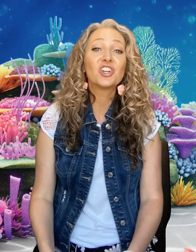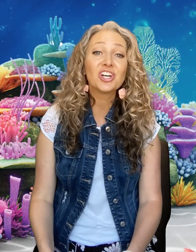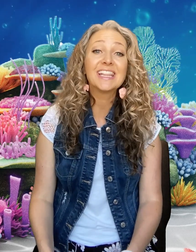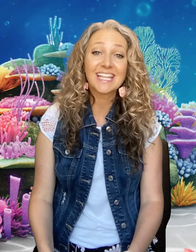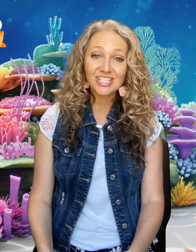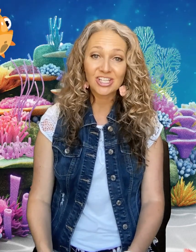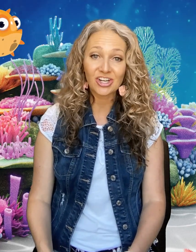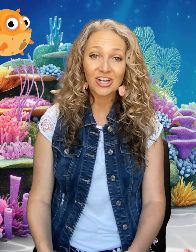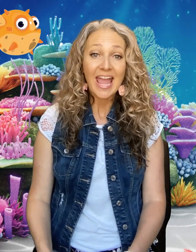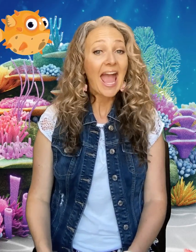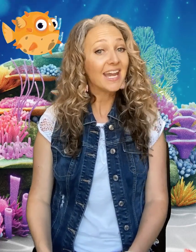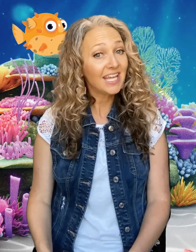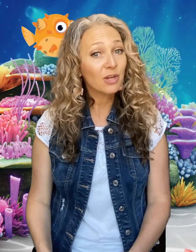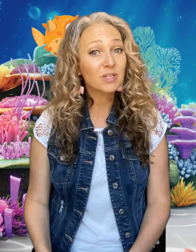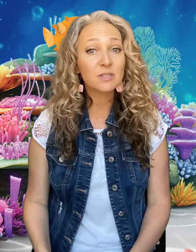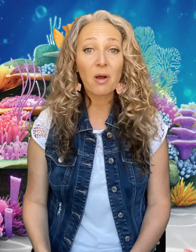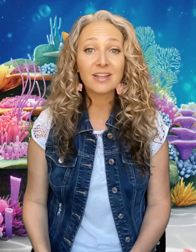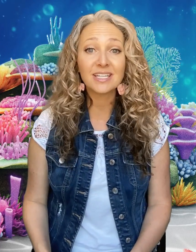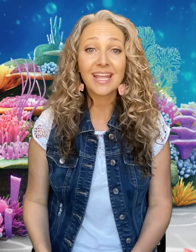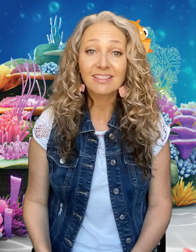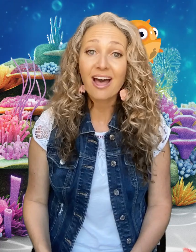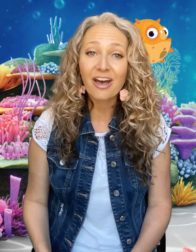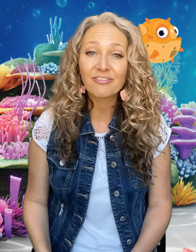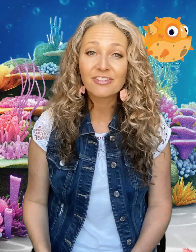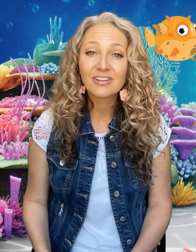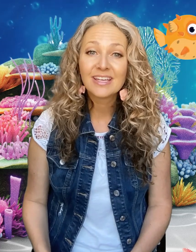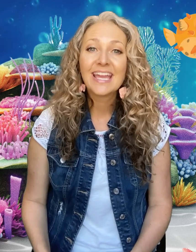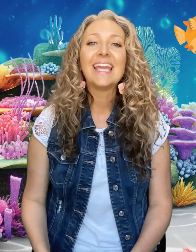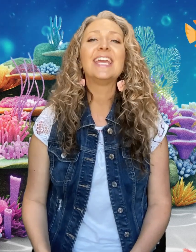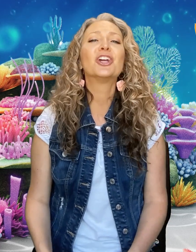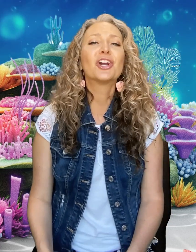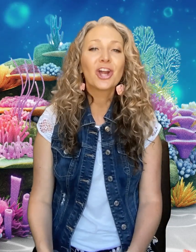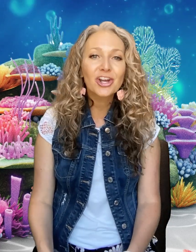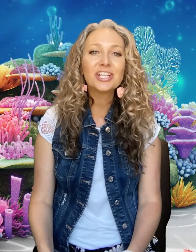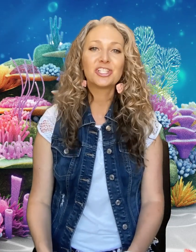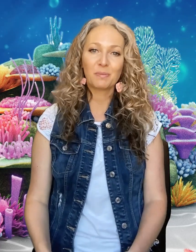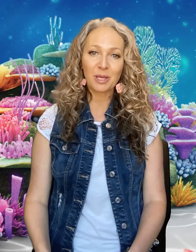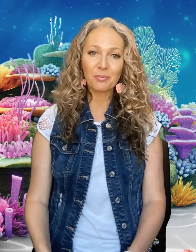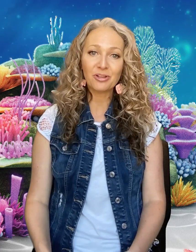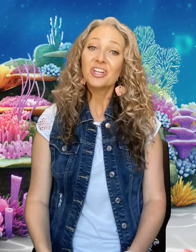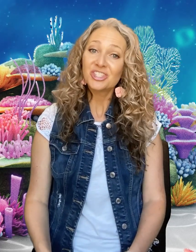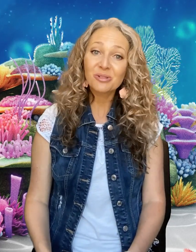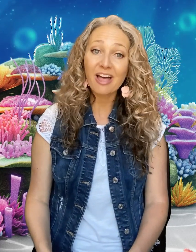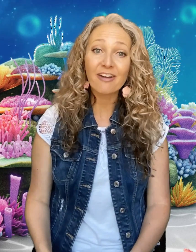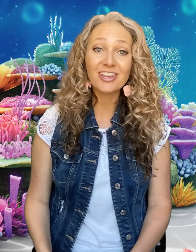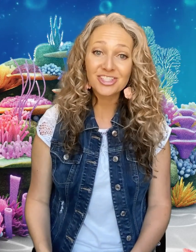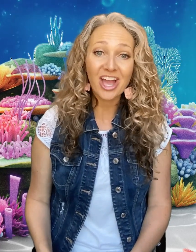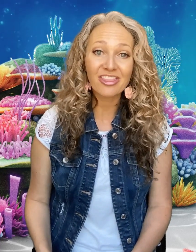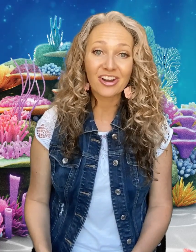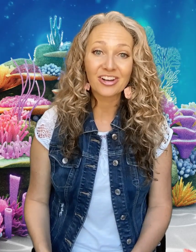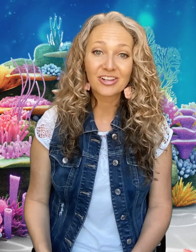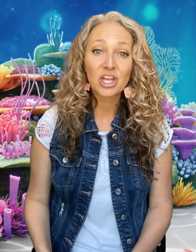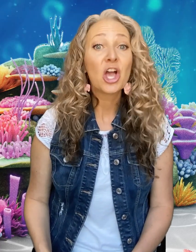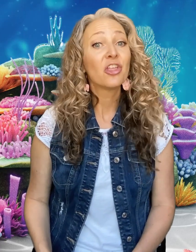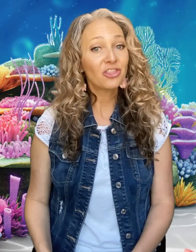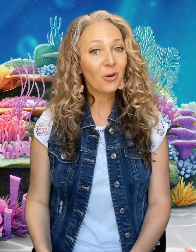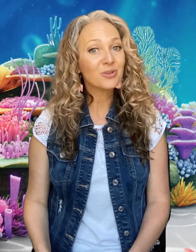good listener, and he responded in love. He encouraged people to love each other. Those are